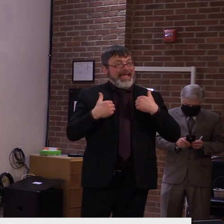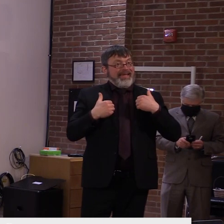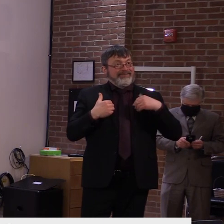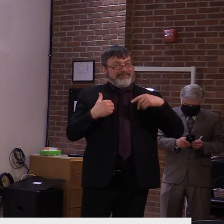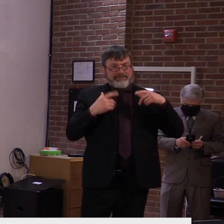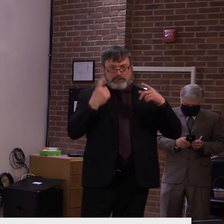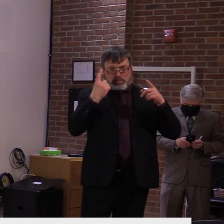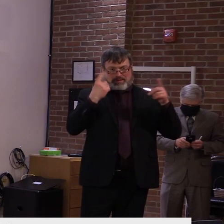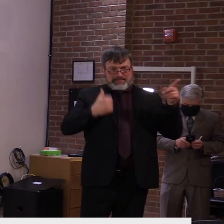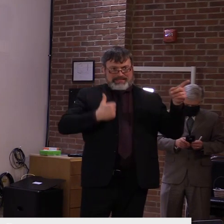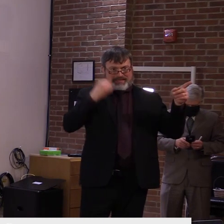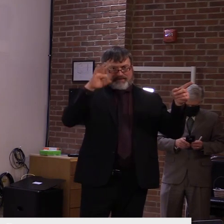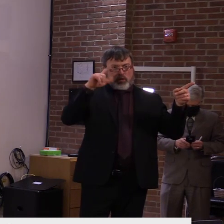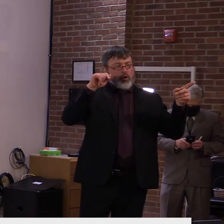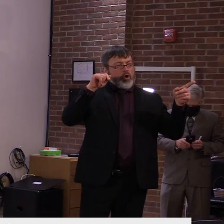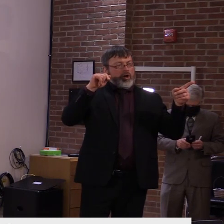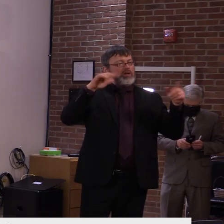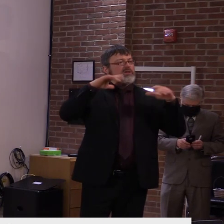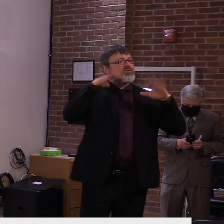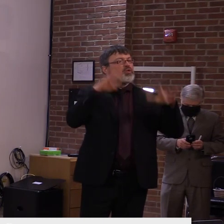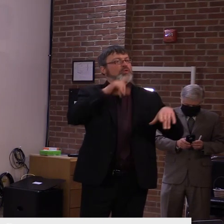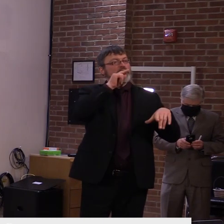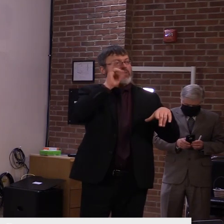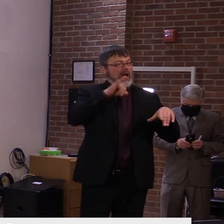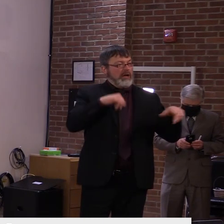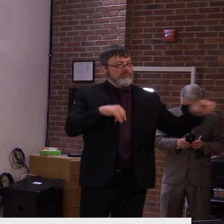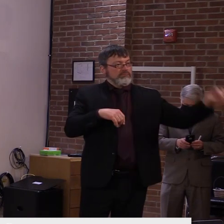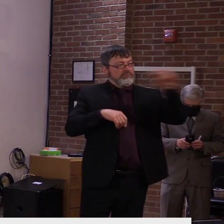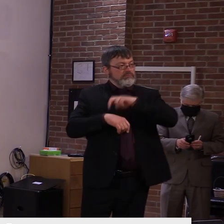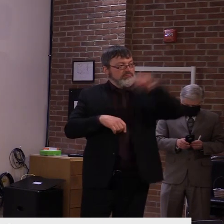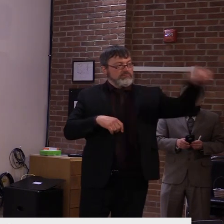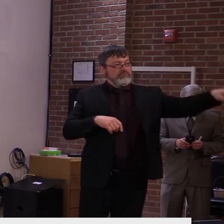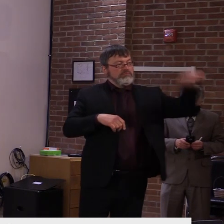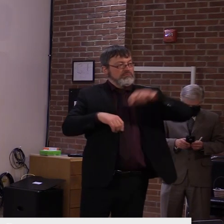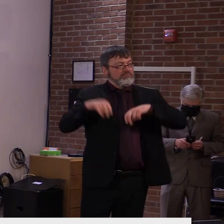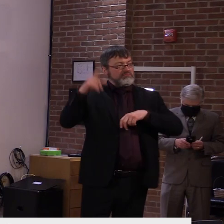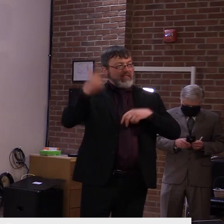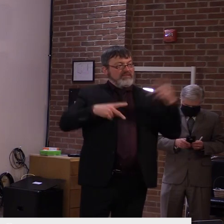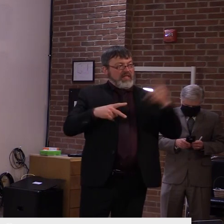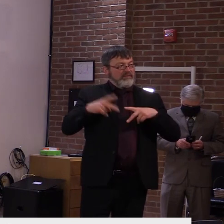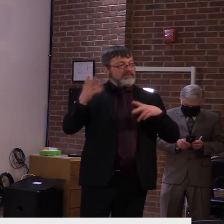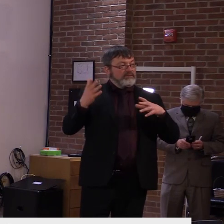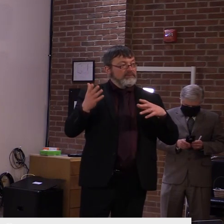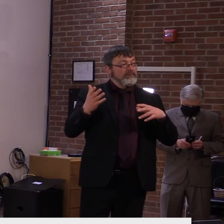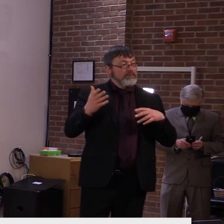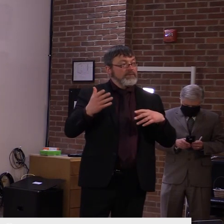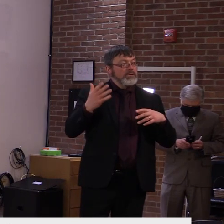that basically going to that appointment would be an exemption to leave quarantine for that specific thing.